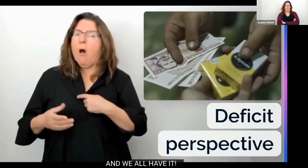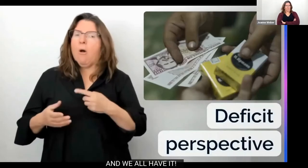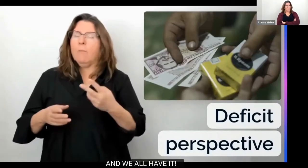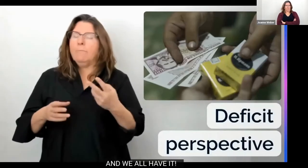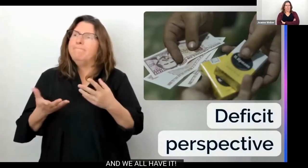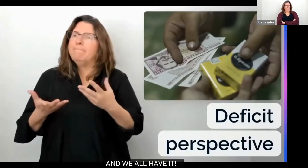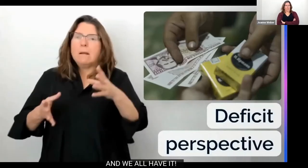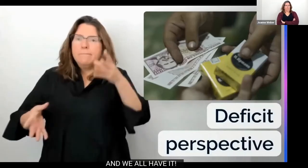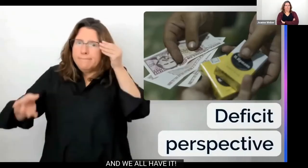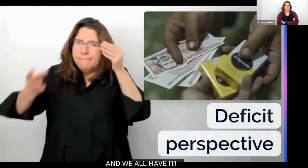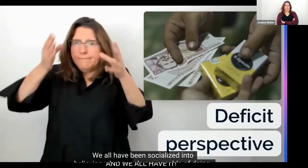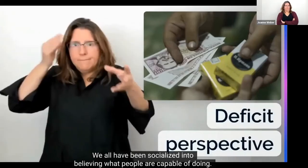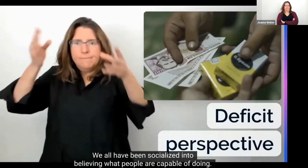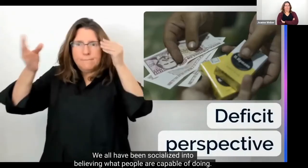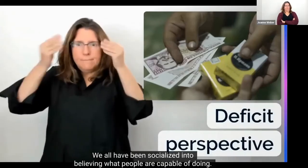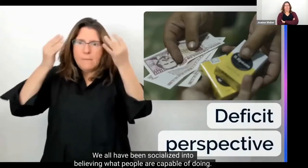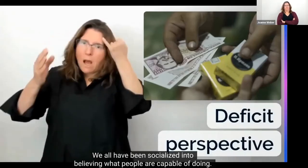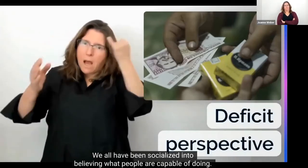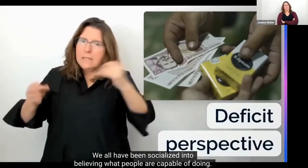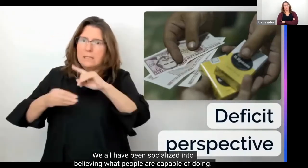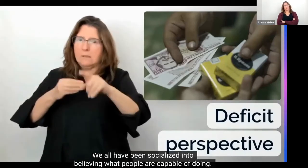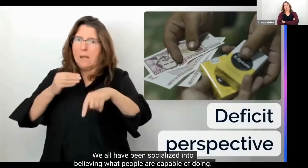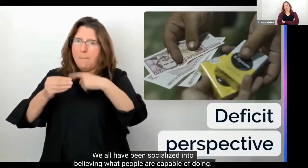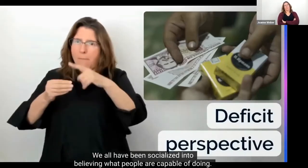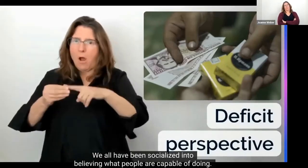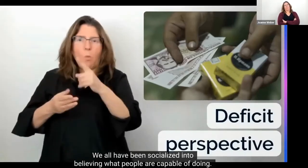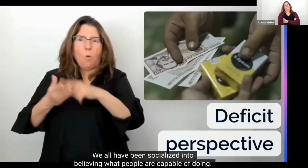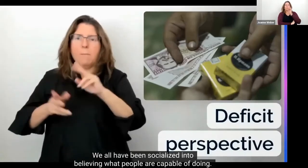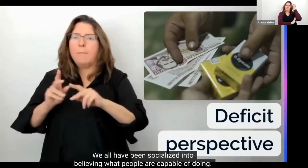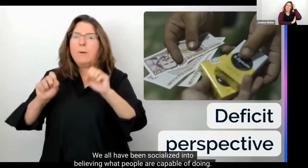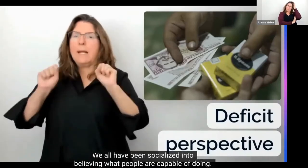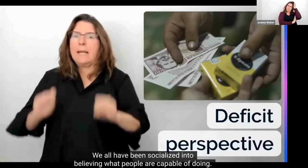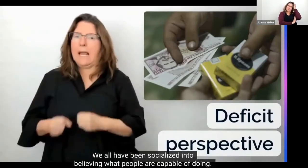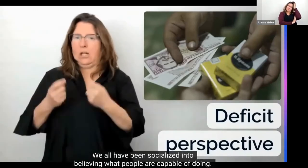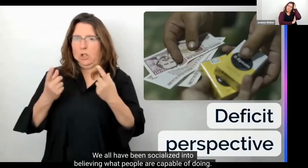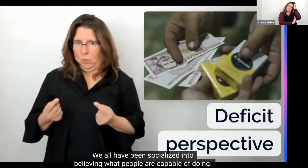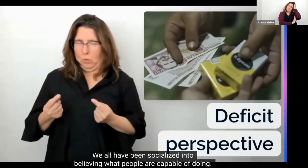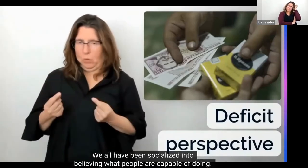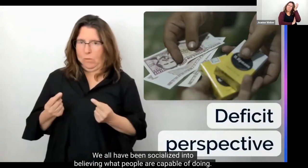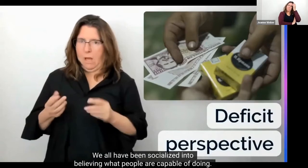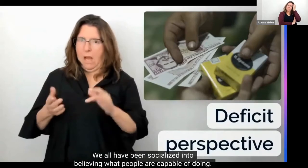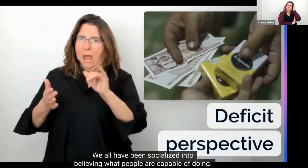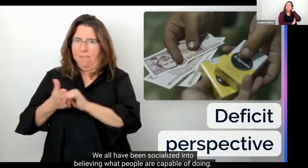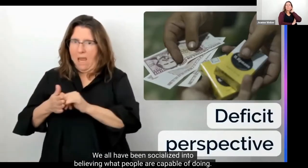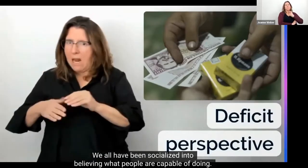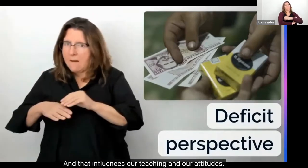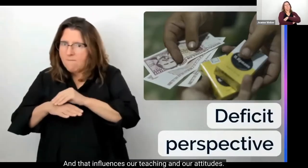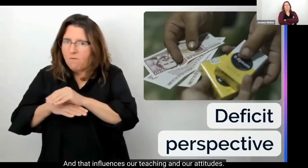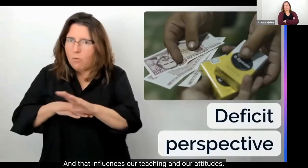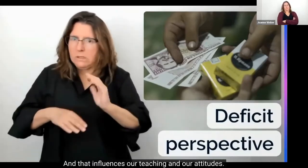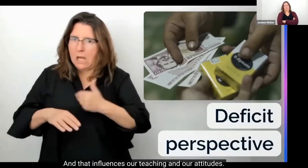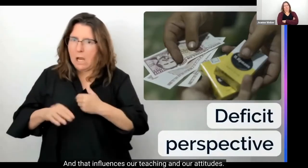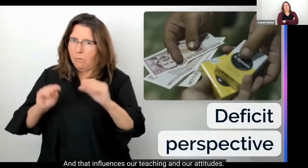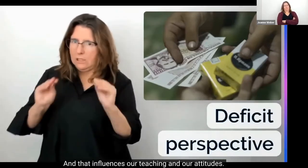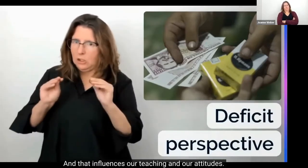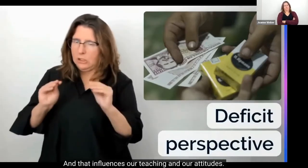have it. We all have been socialized into believing what people are capable of doing.